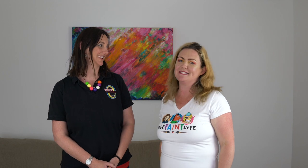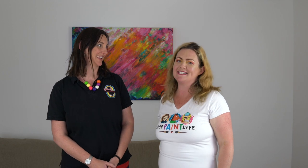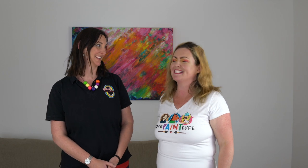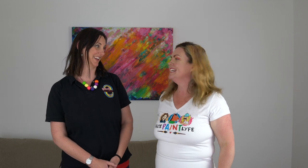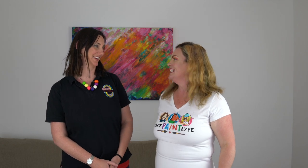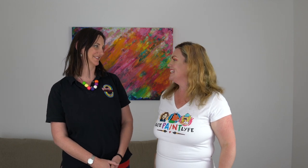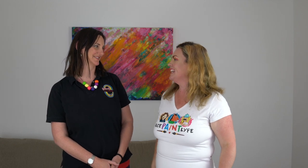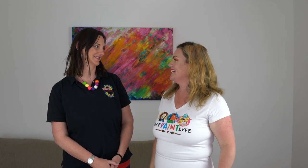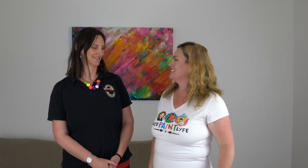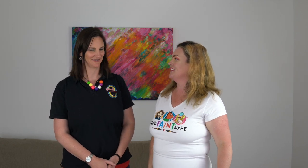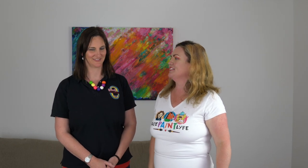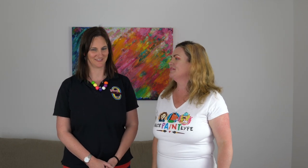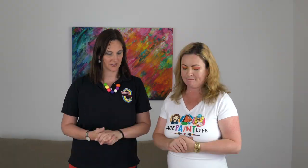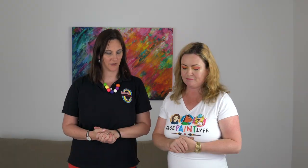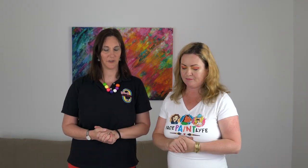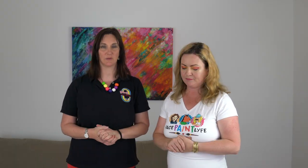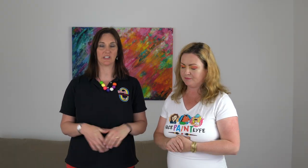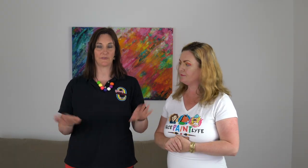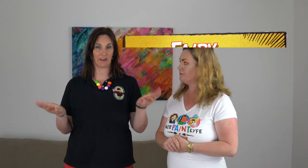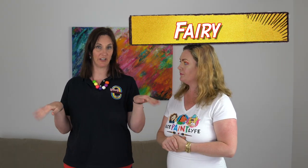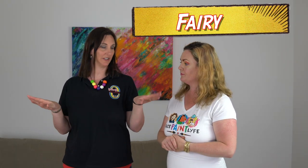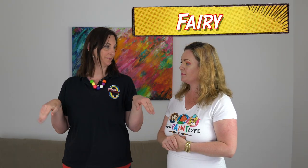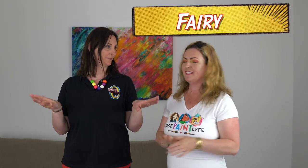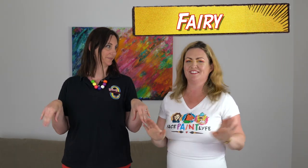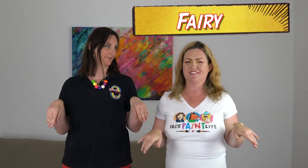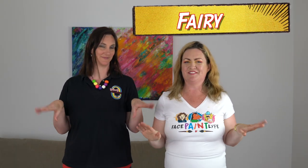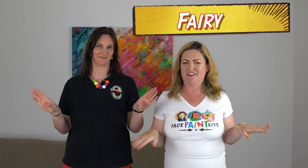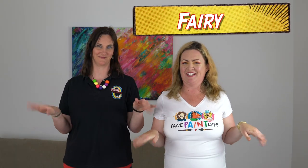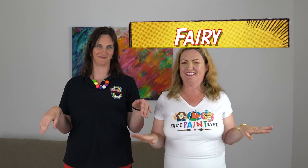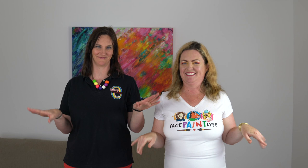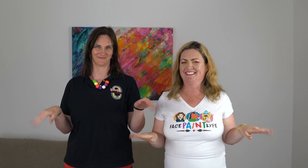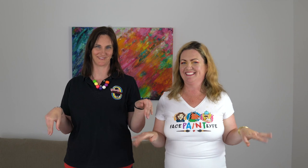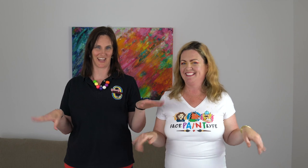happens? Yeah. Yeah, so. So first one is fairy. Fairy.